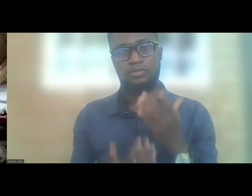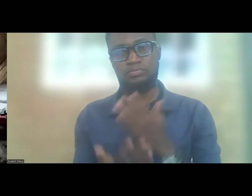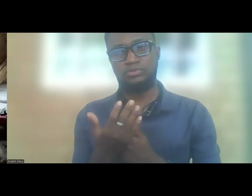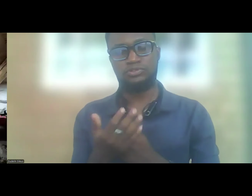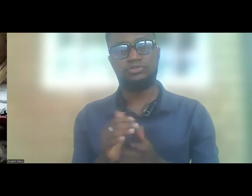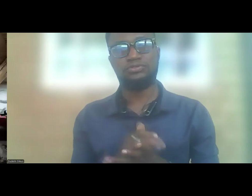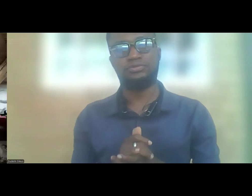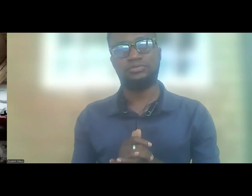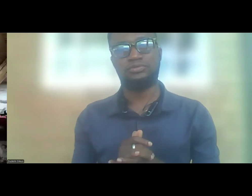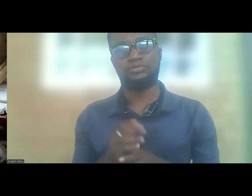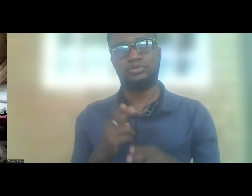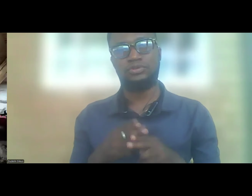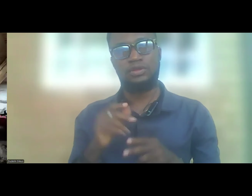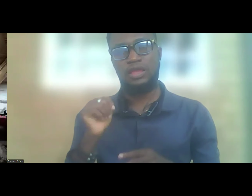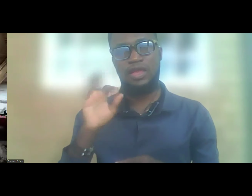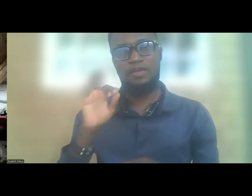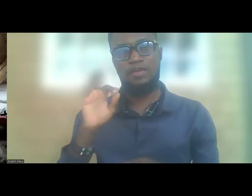Thank you so much.